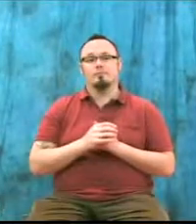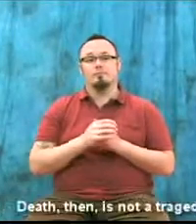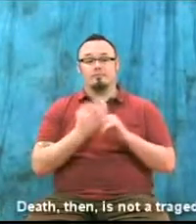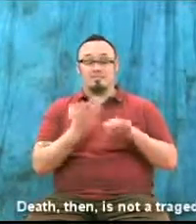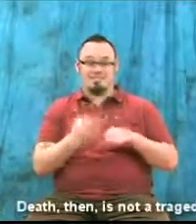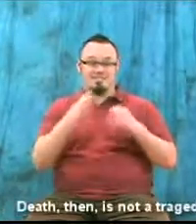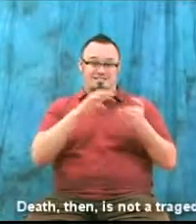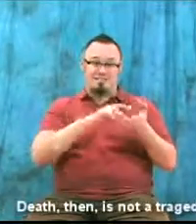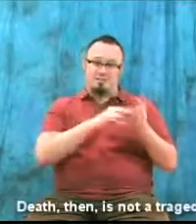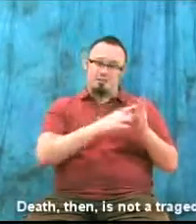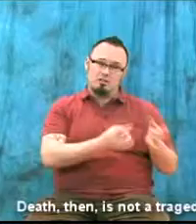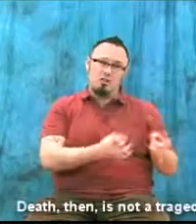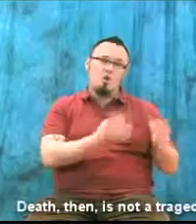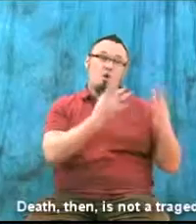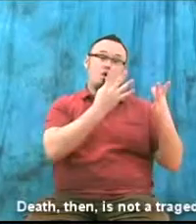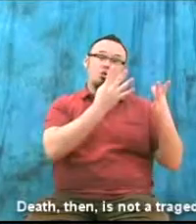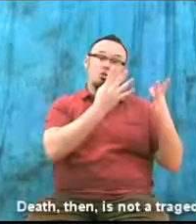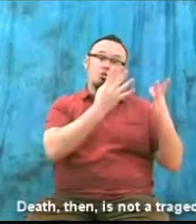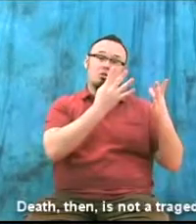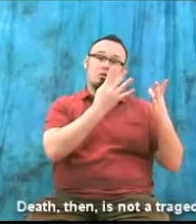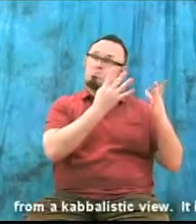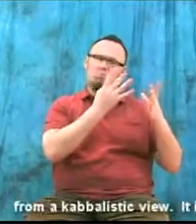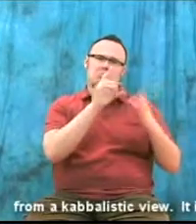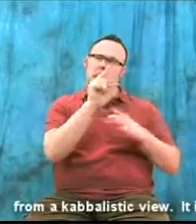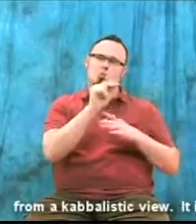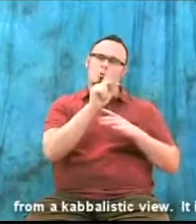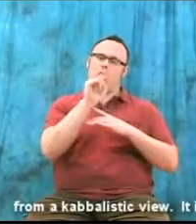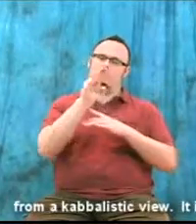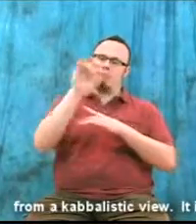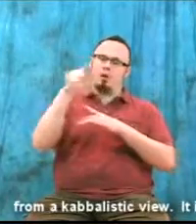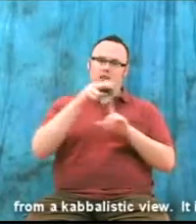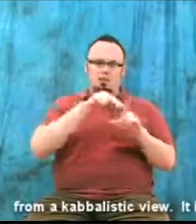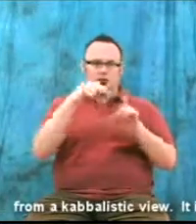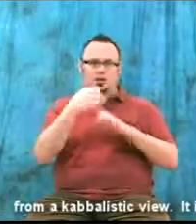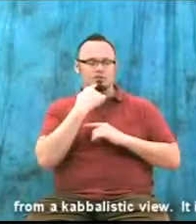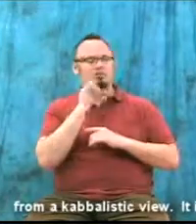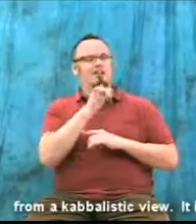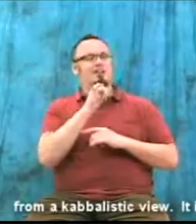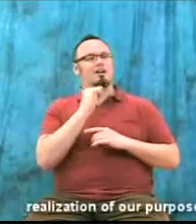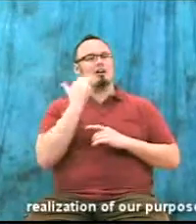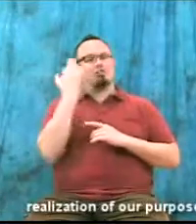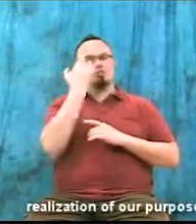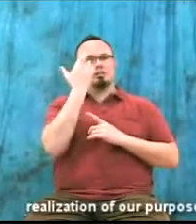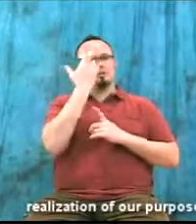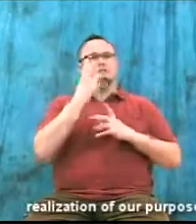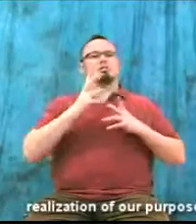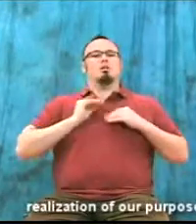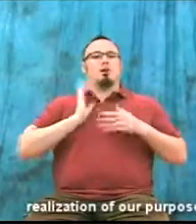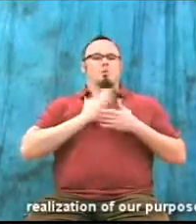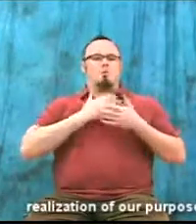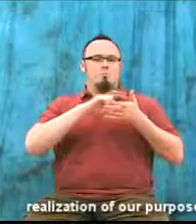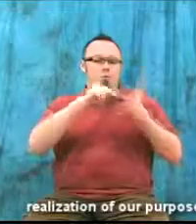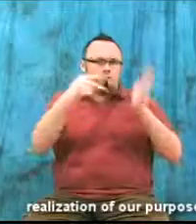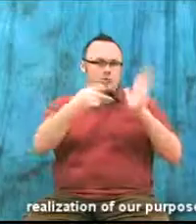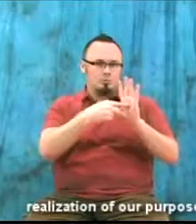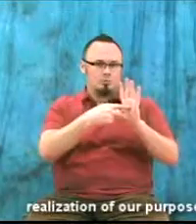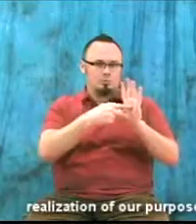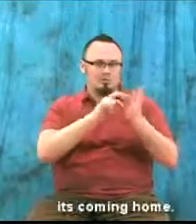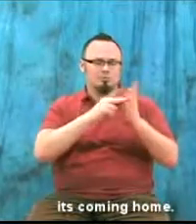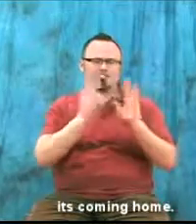death, then, is not a tragedy from a Kabbalistic view. It is a realization of our purpose. It's coming